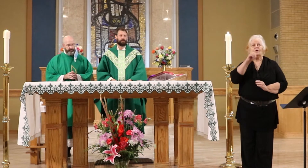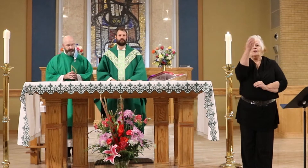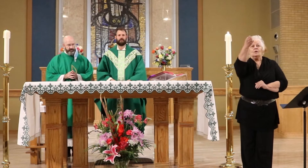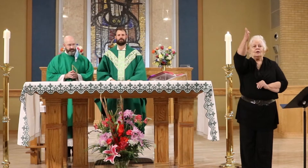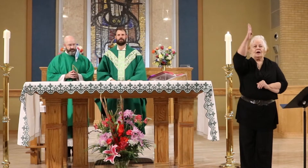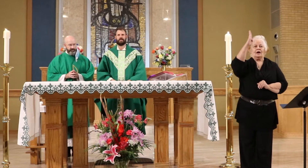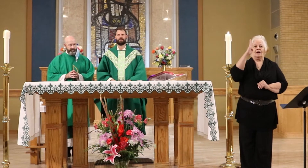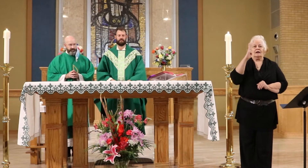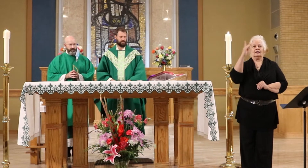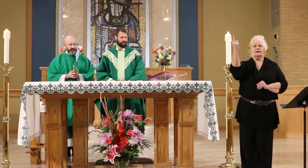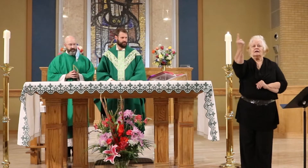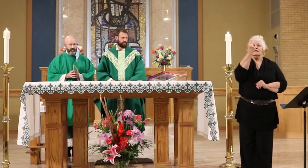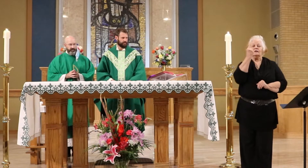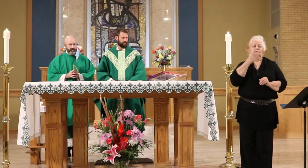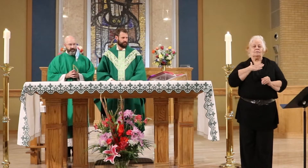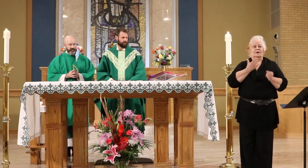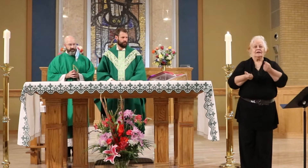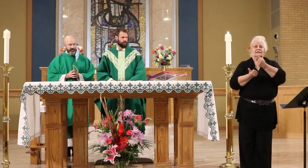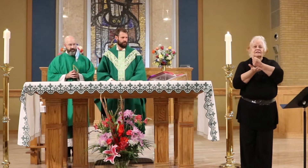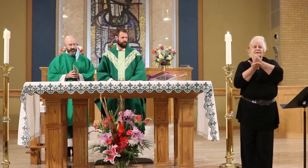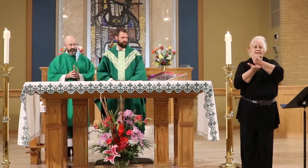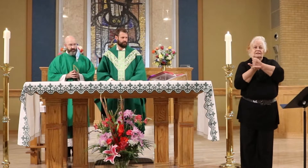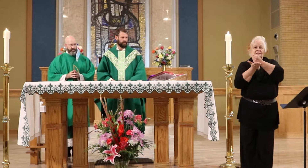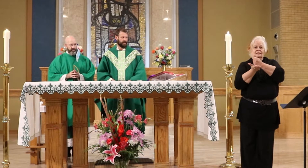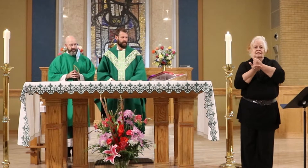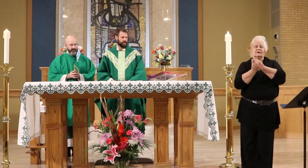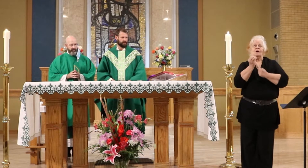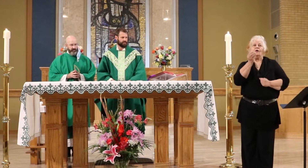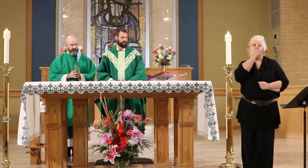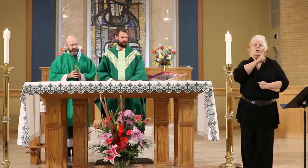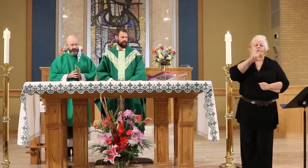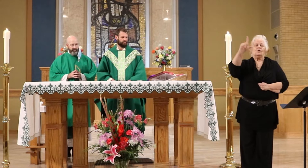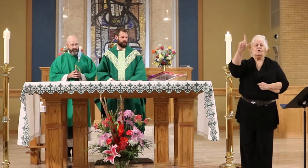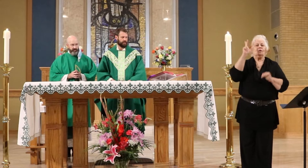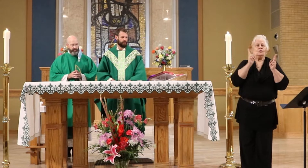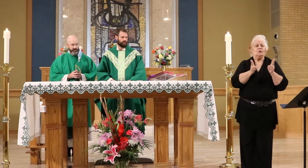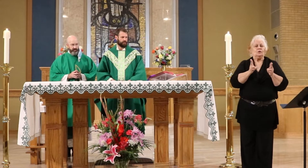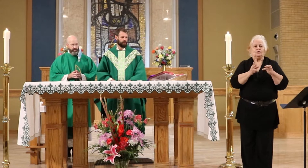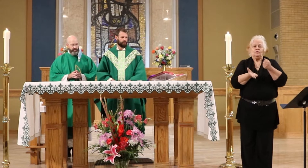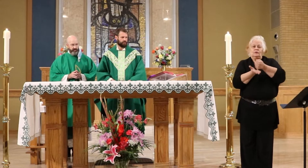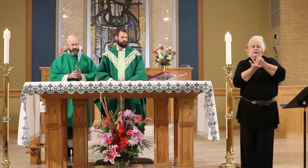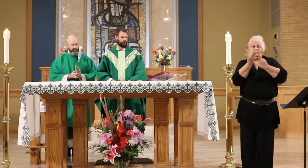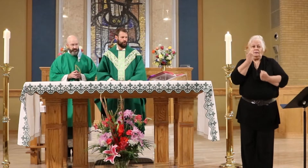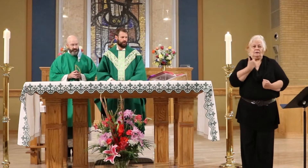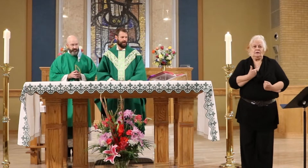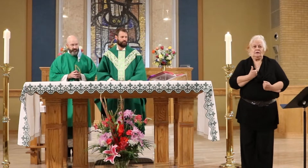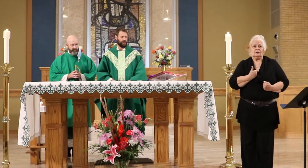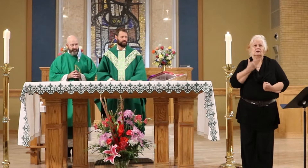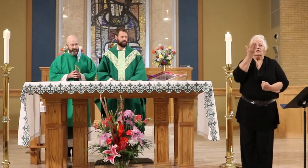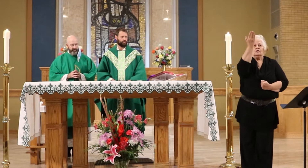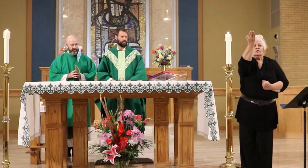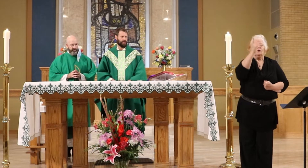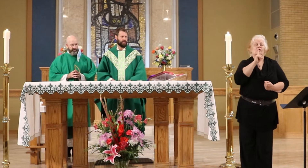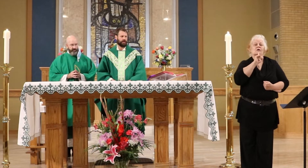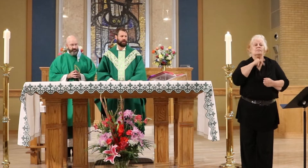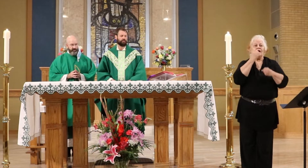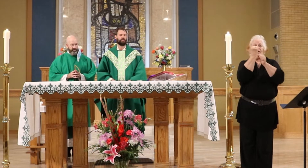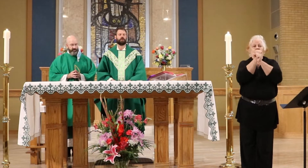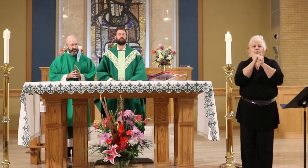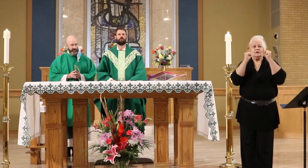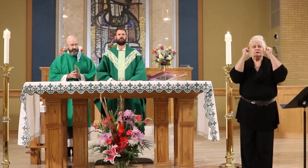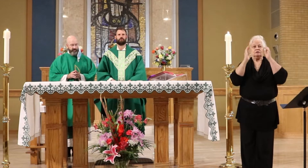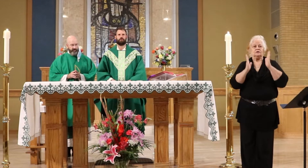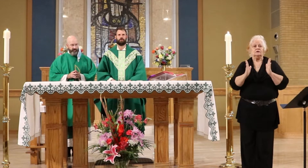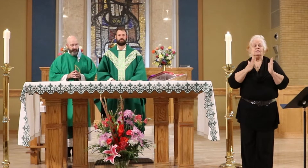God, come to my assistance. O Lord, make haste to help me. You are my rescuer, my